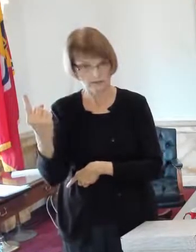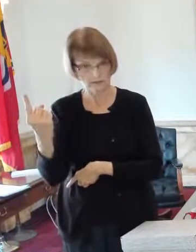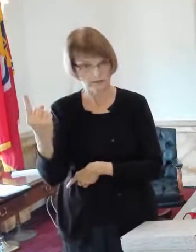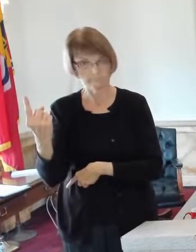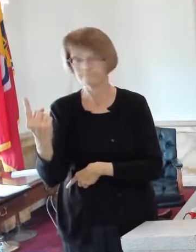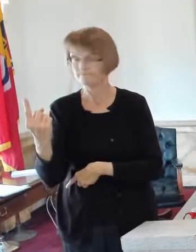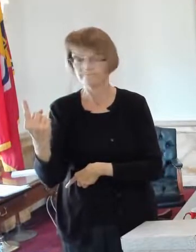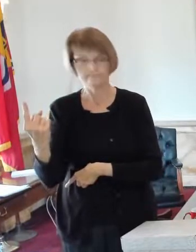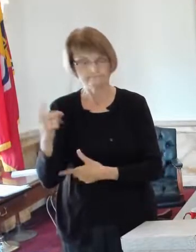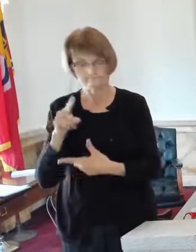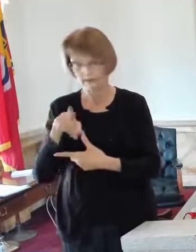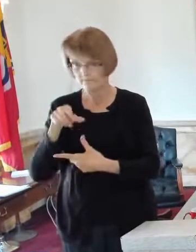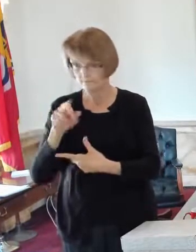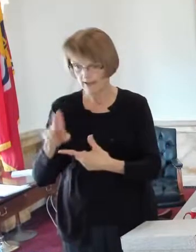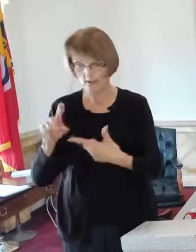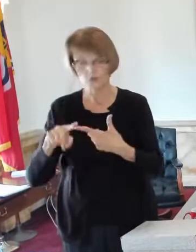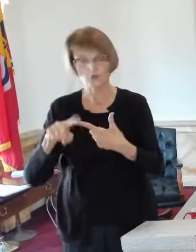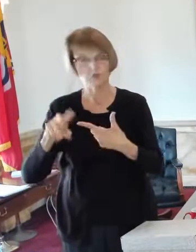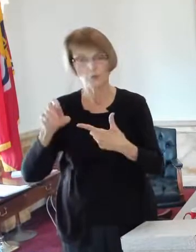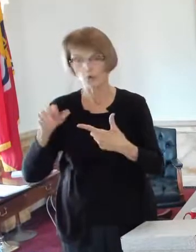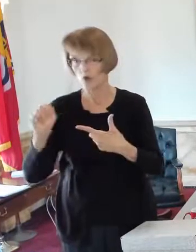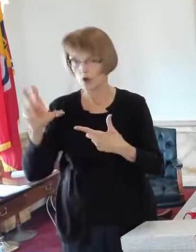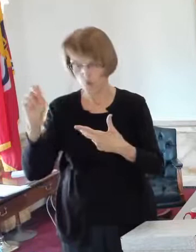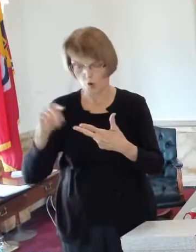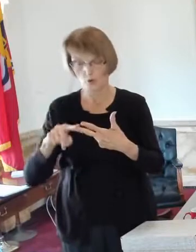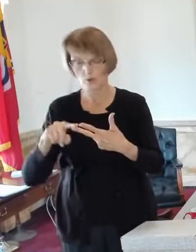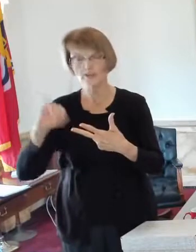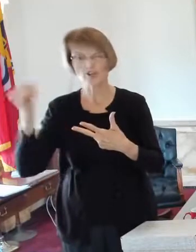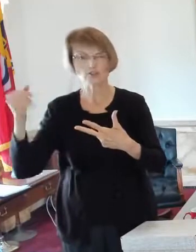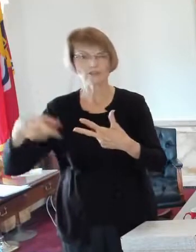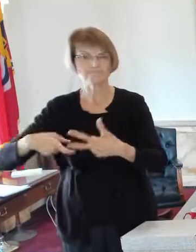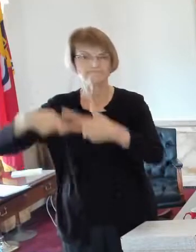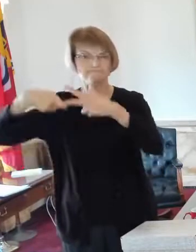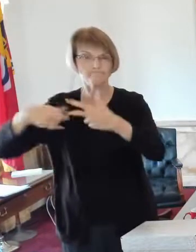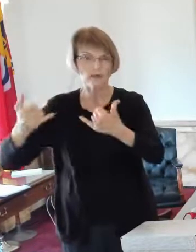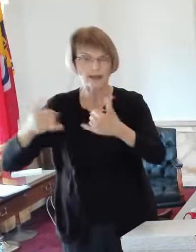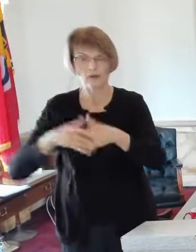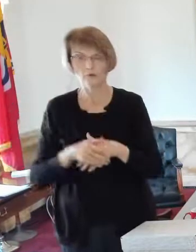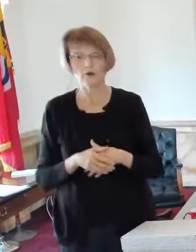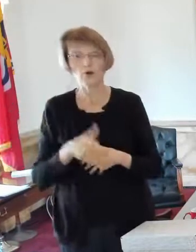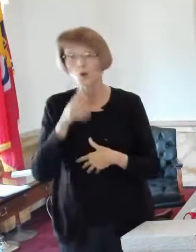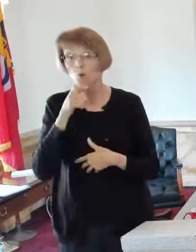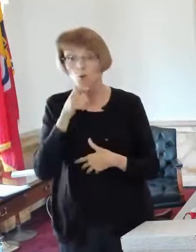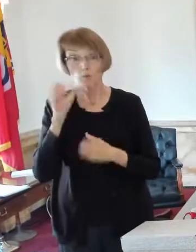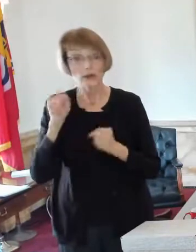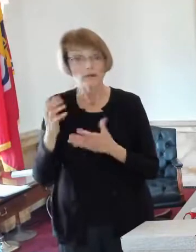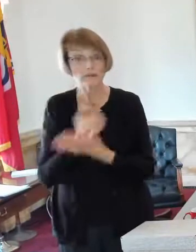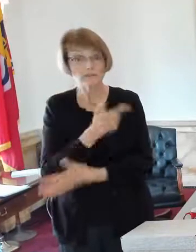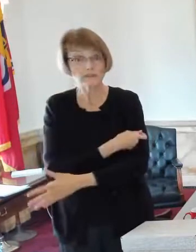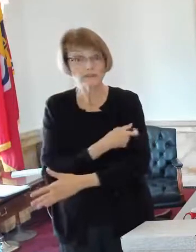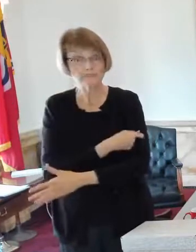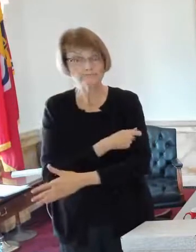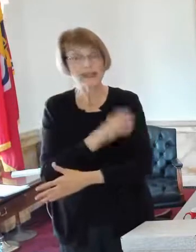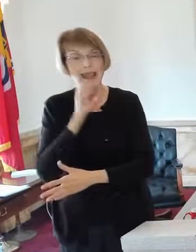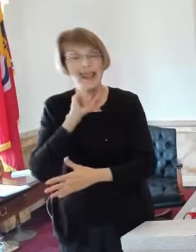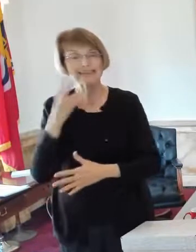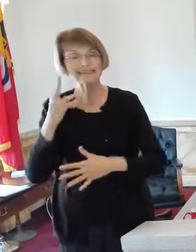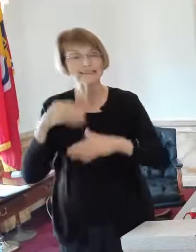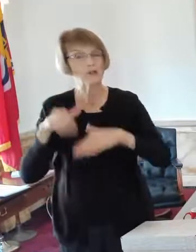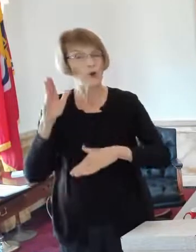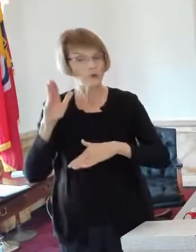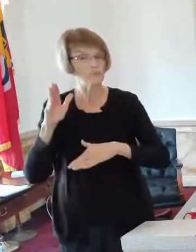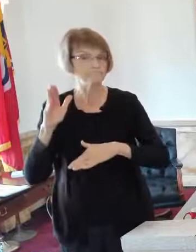Johnson & Johnson, which is paused right now. So it's all Pfizer. And who's eligible? Anybody 16 or older is